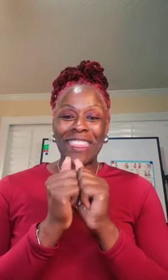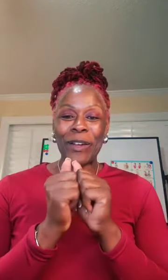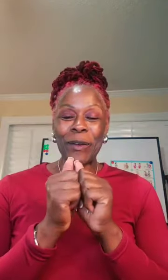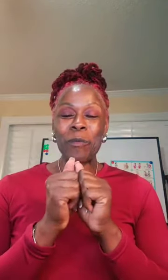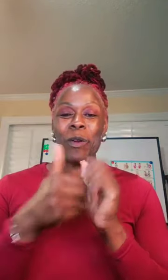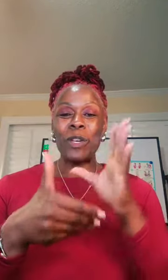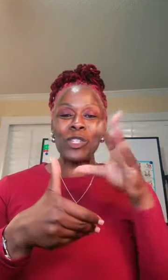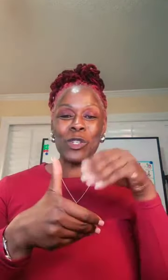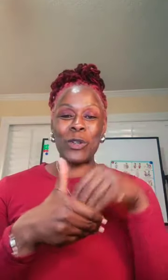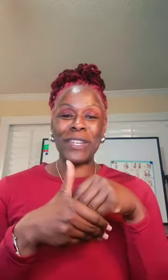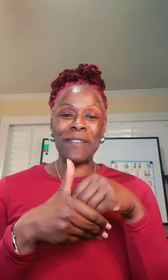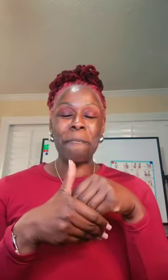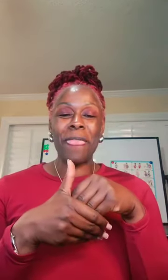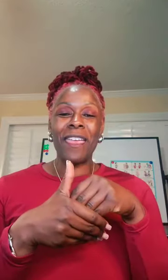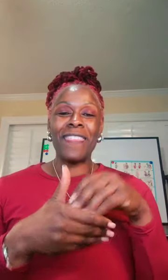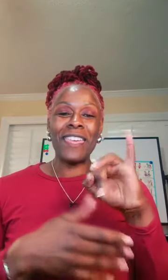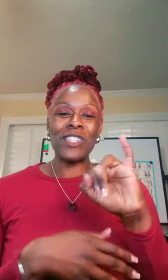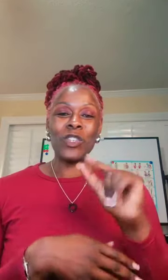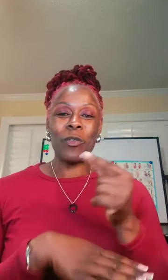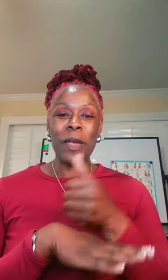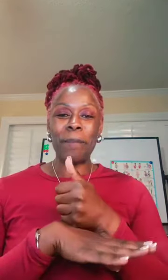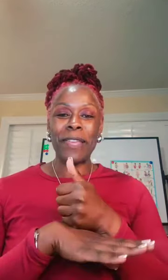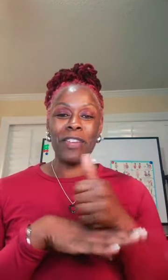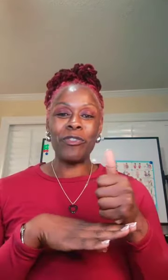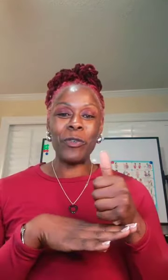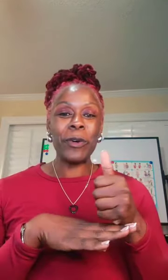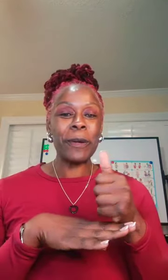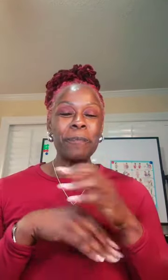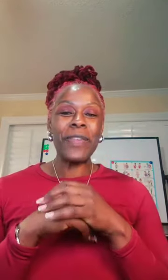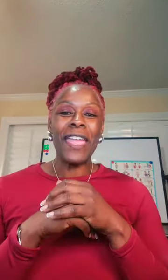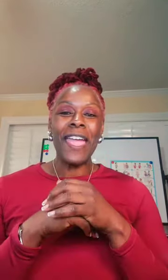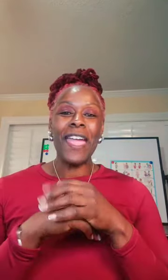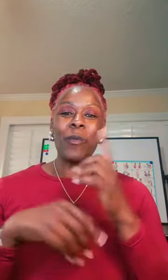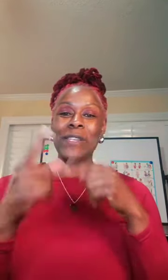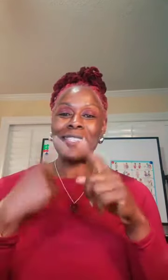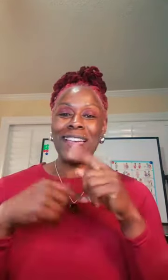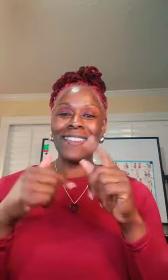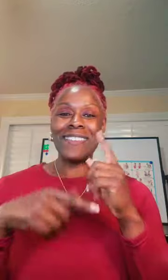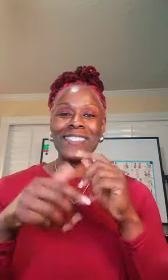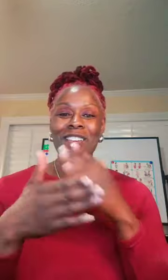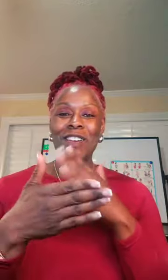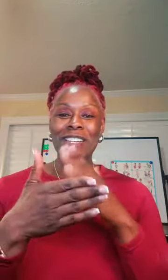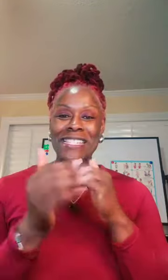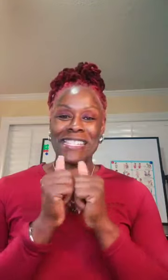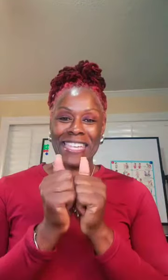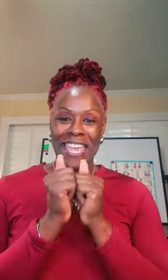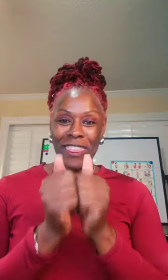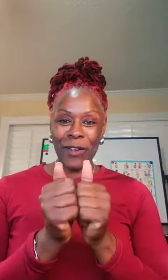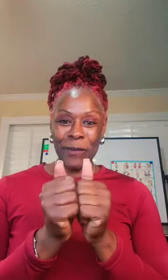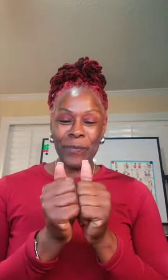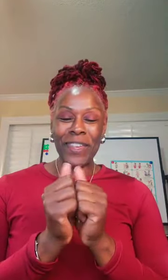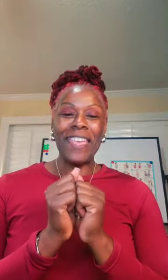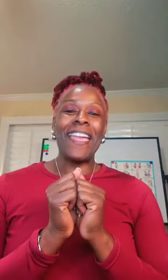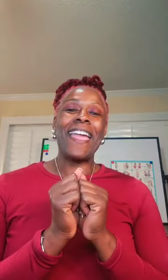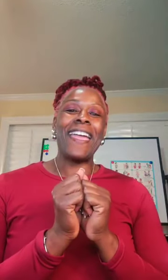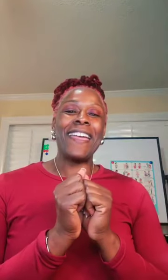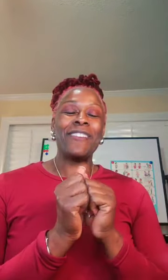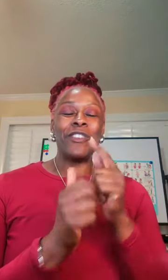together where we join the Instagram platform and we sign the song together. And for